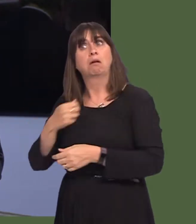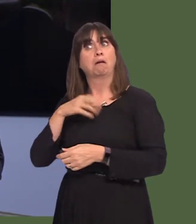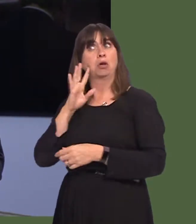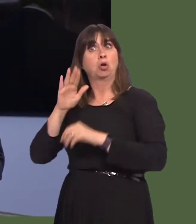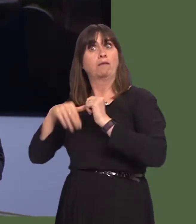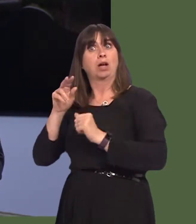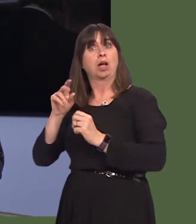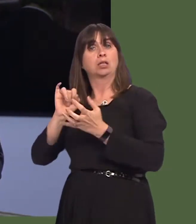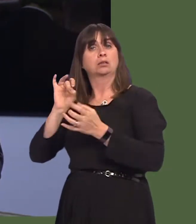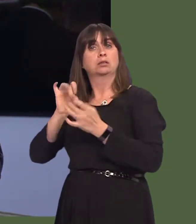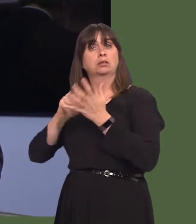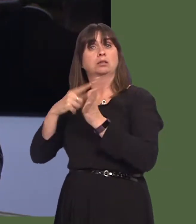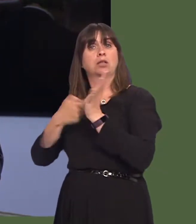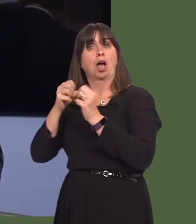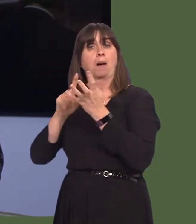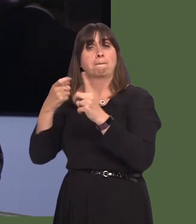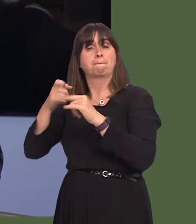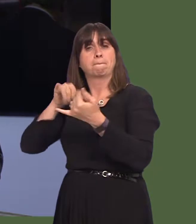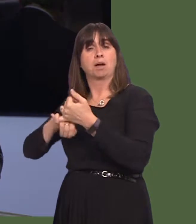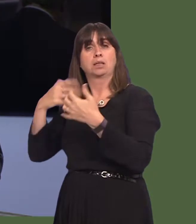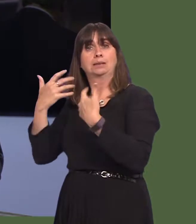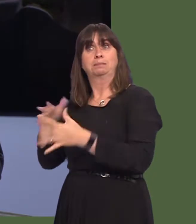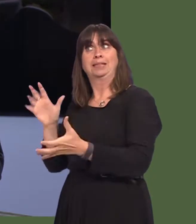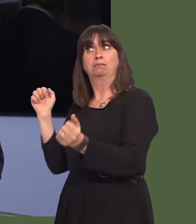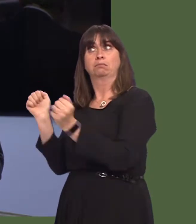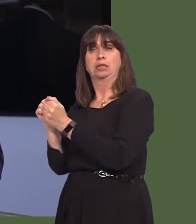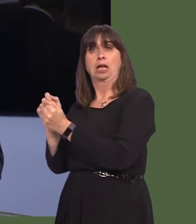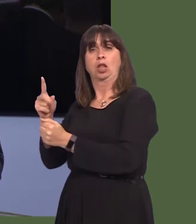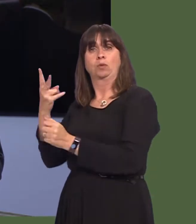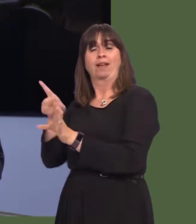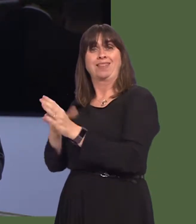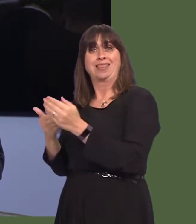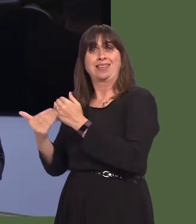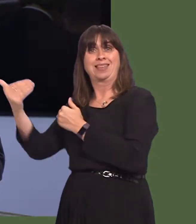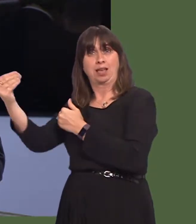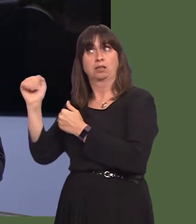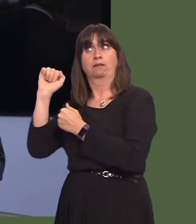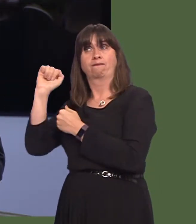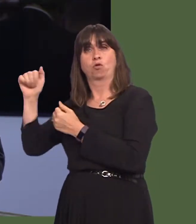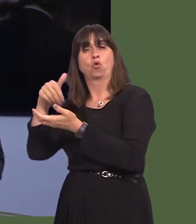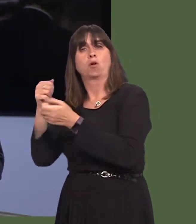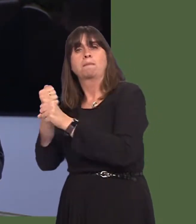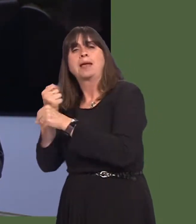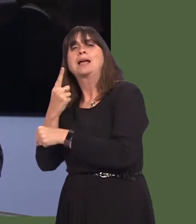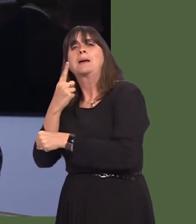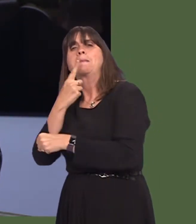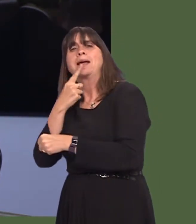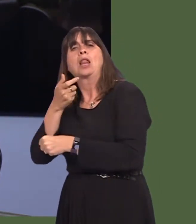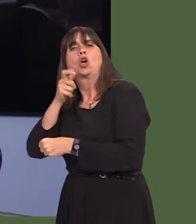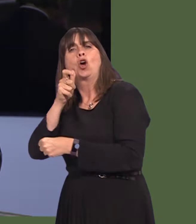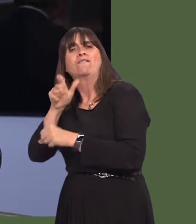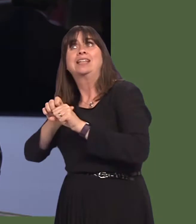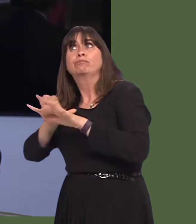a 21-year licensing deal with Arla to manufacture, distribute and market its range of premium ready-to-drink milk-based